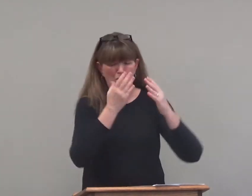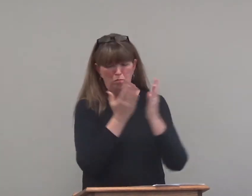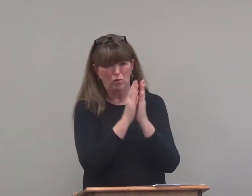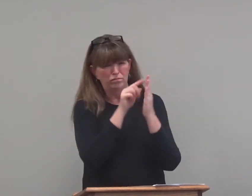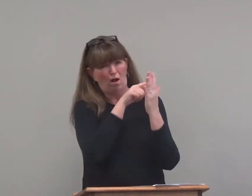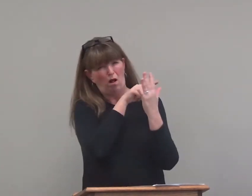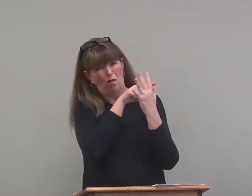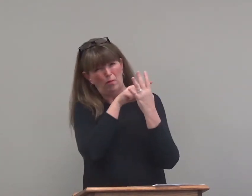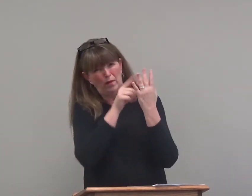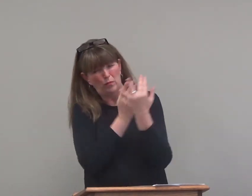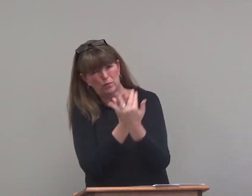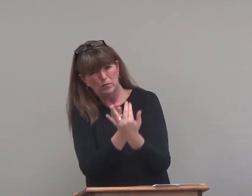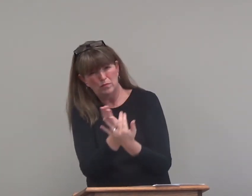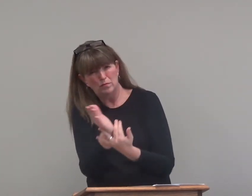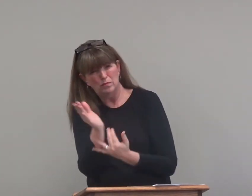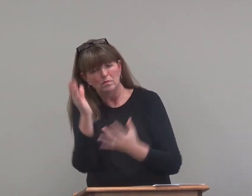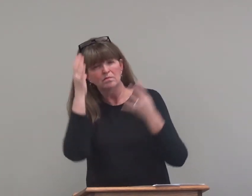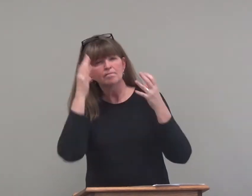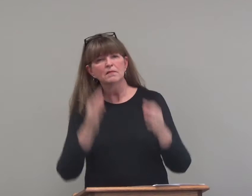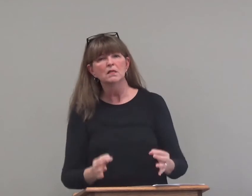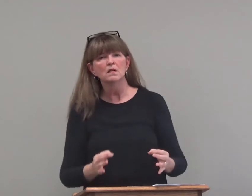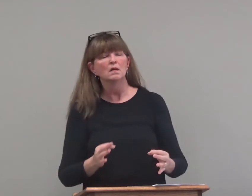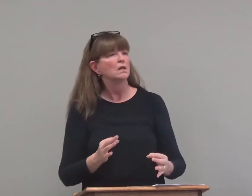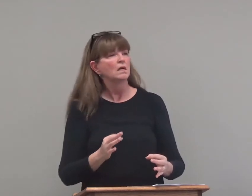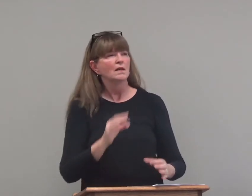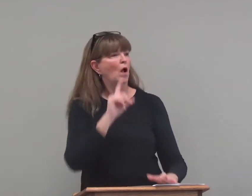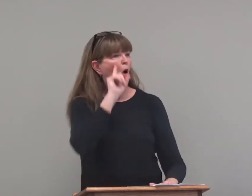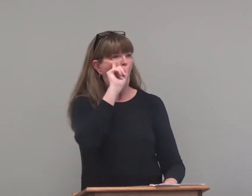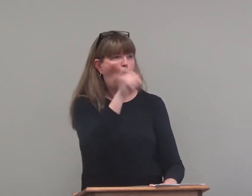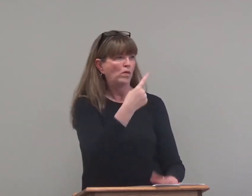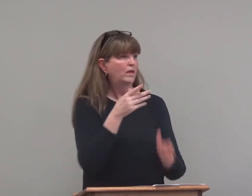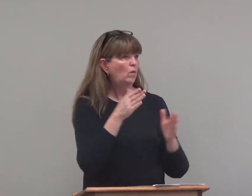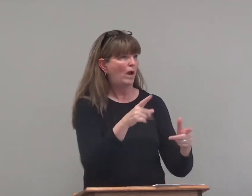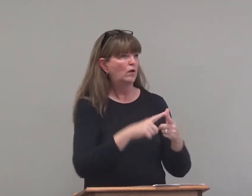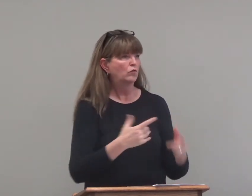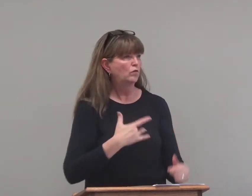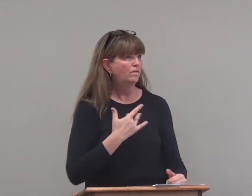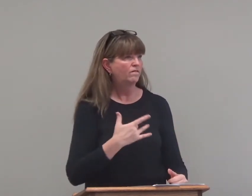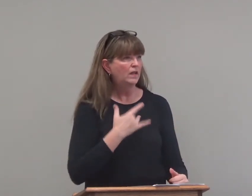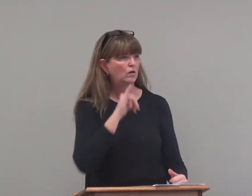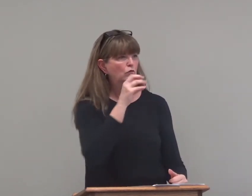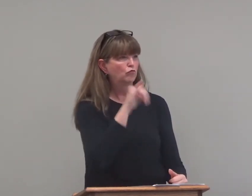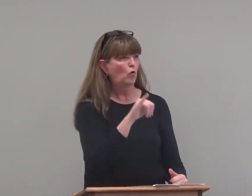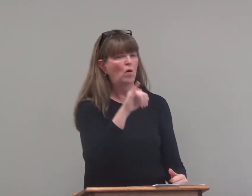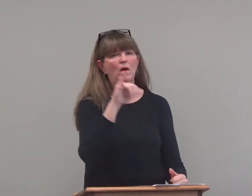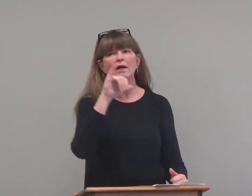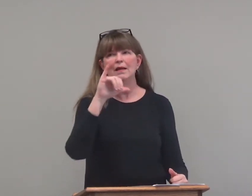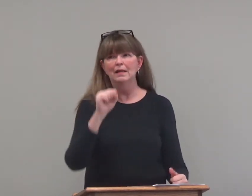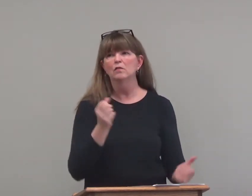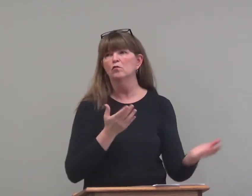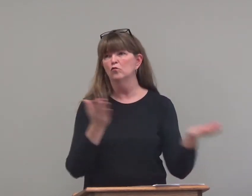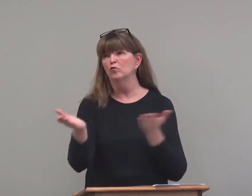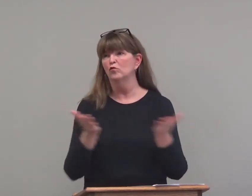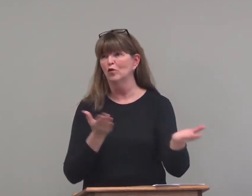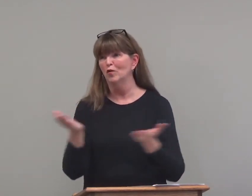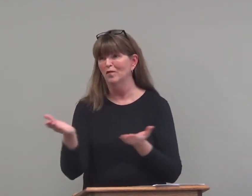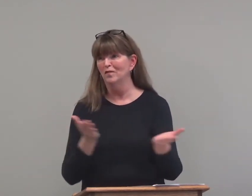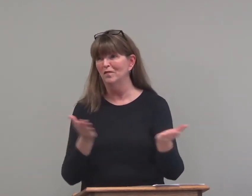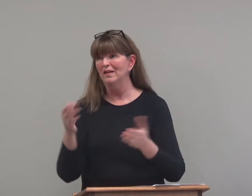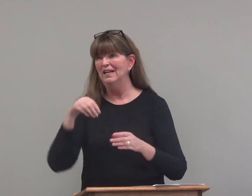And this book, all the way through, showed clearly that the only way to